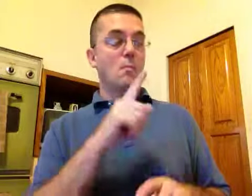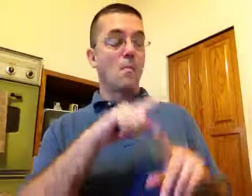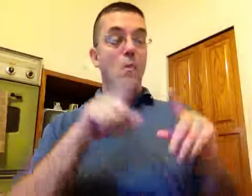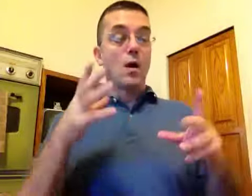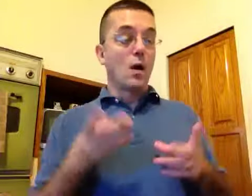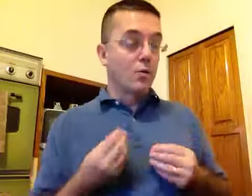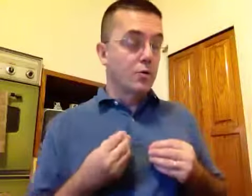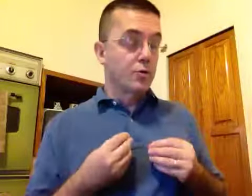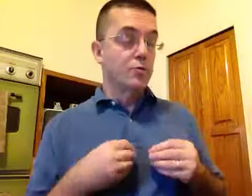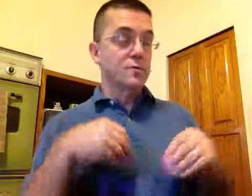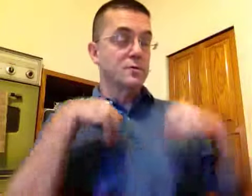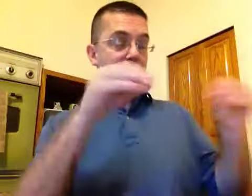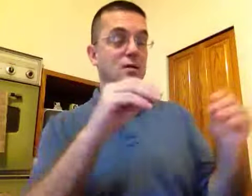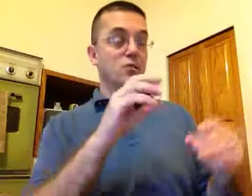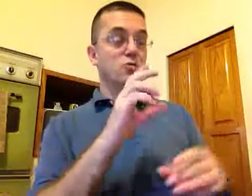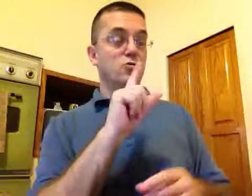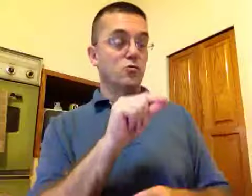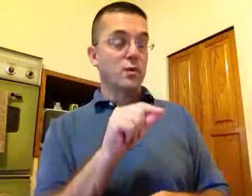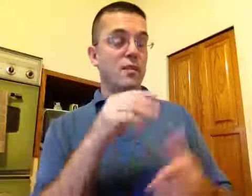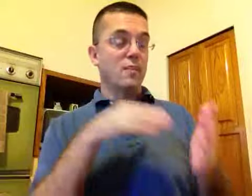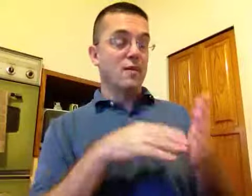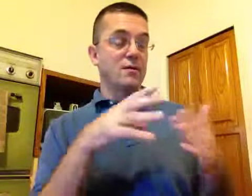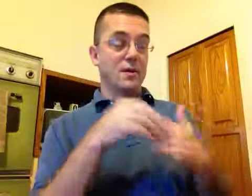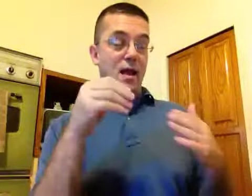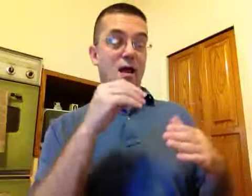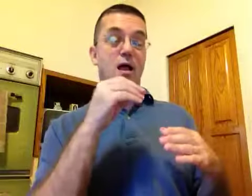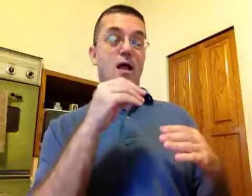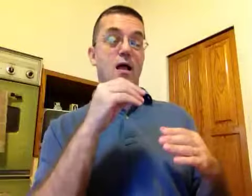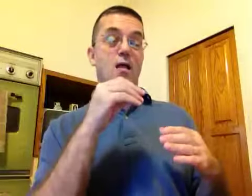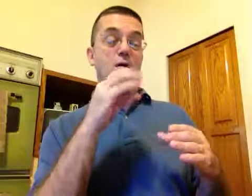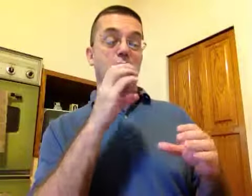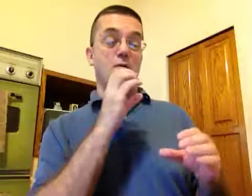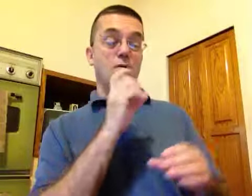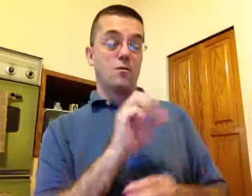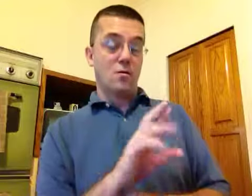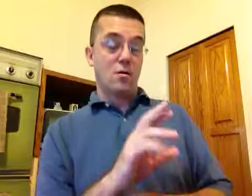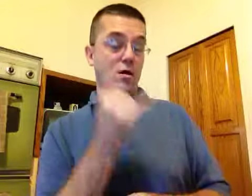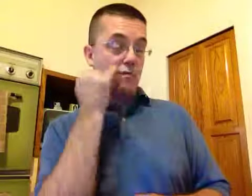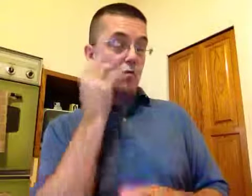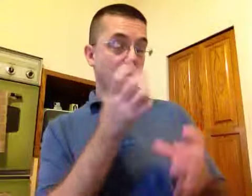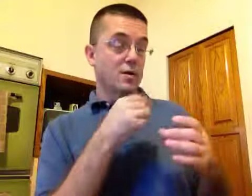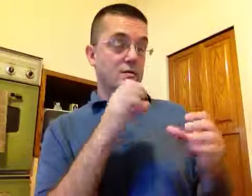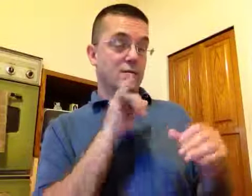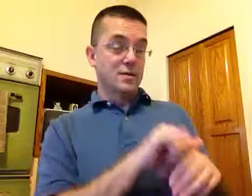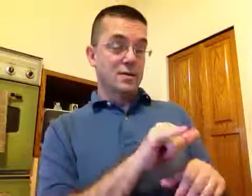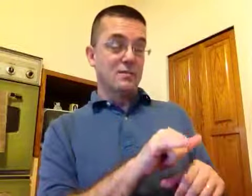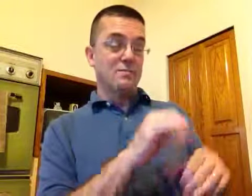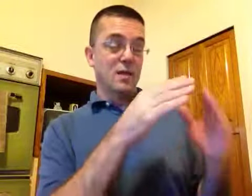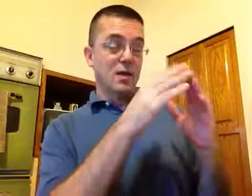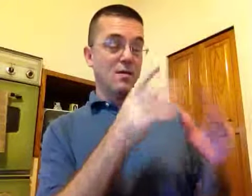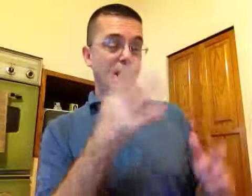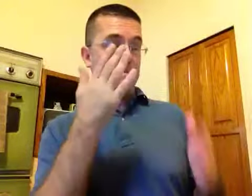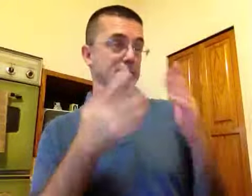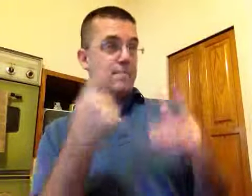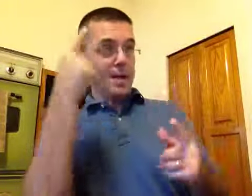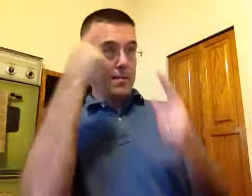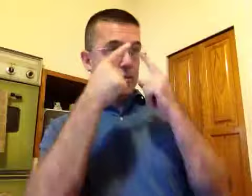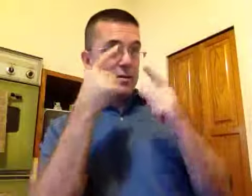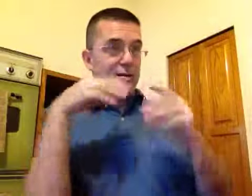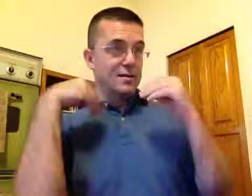car if you want to try to keep this house. I might consider just selling the house. And that